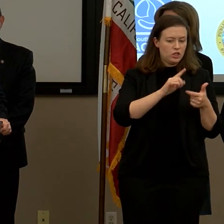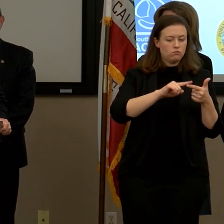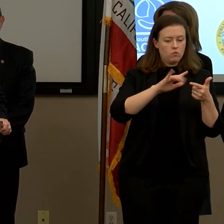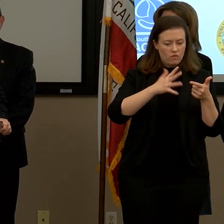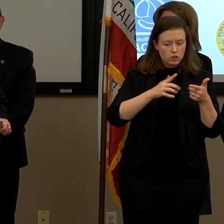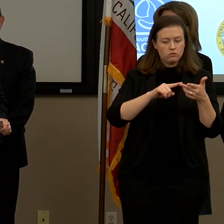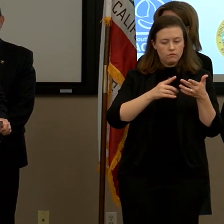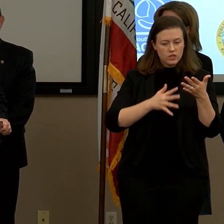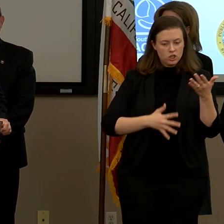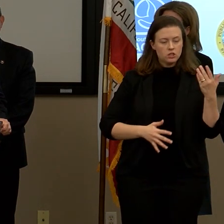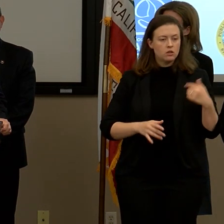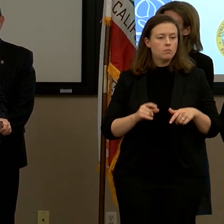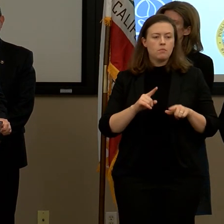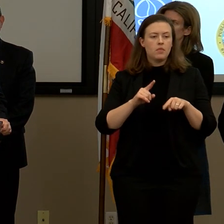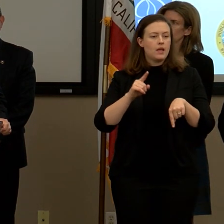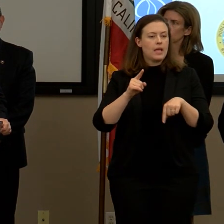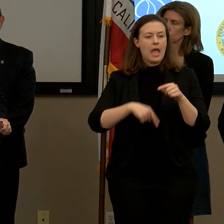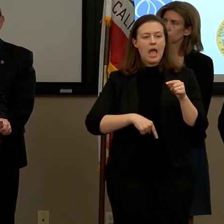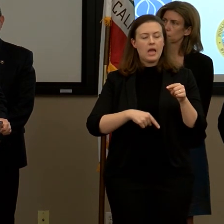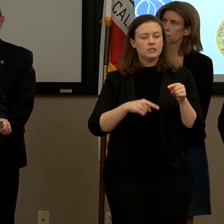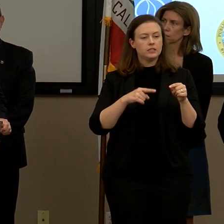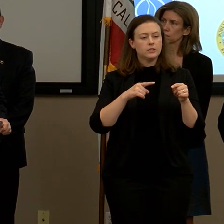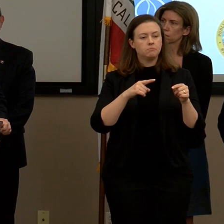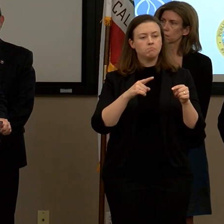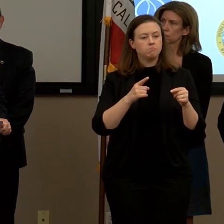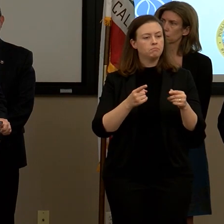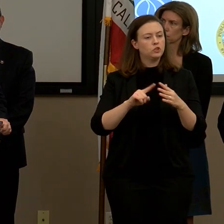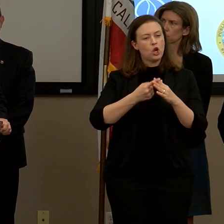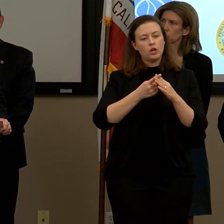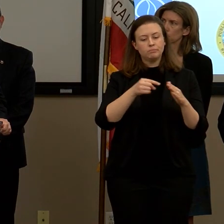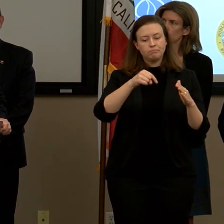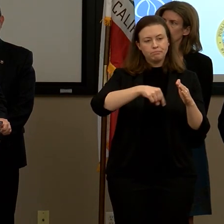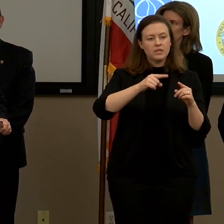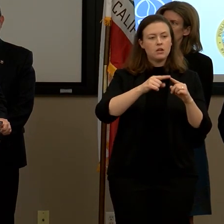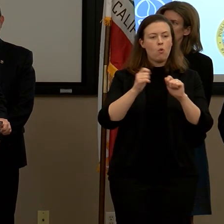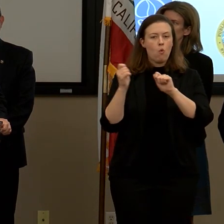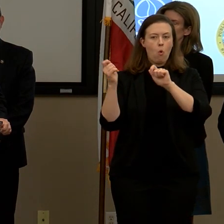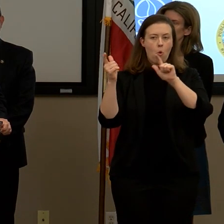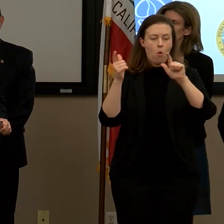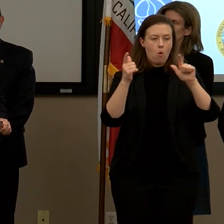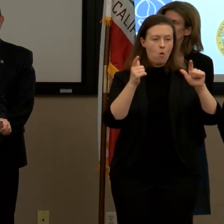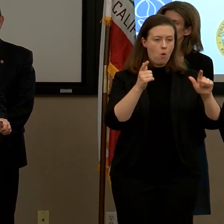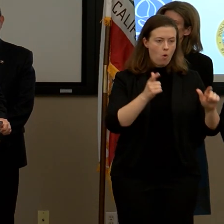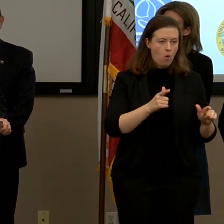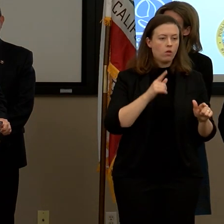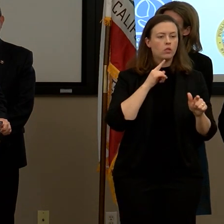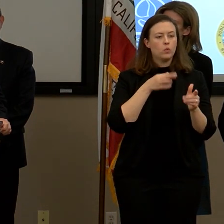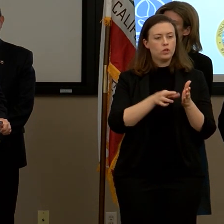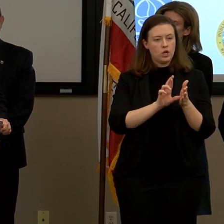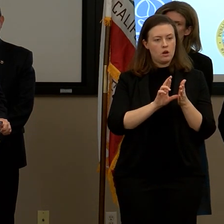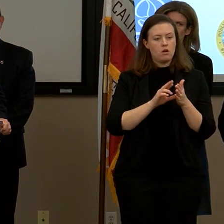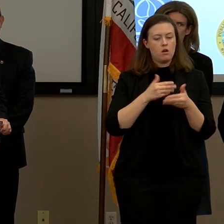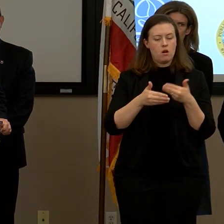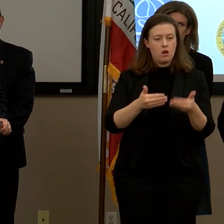them one well at a time, but they cannot bring them on until all of the wells have been gone through those well review criteria.